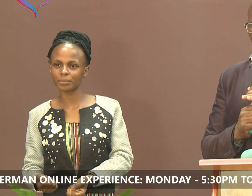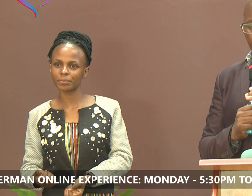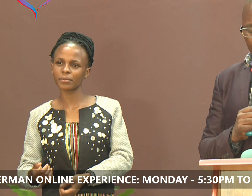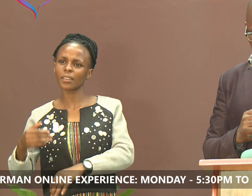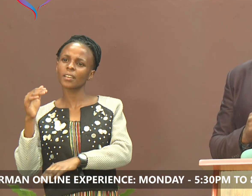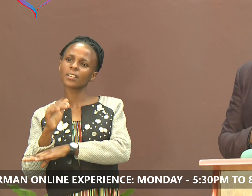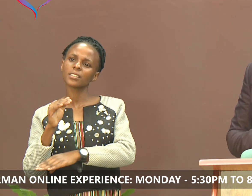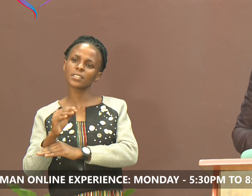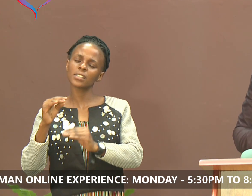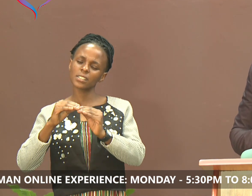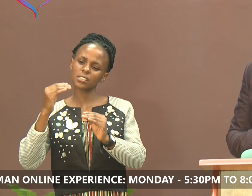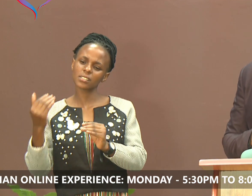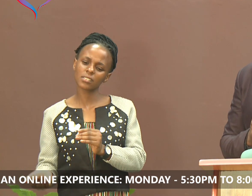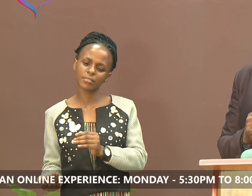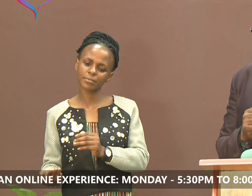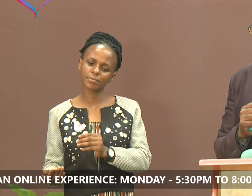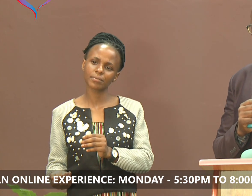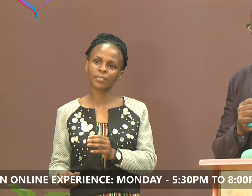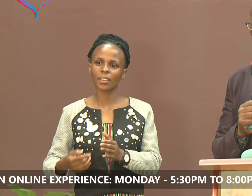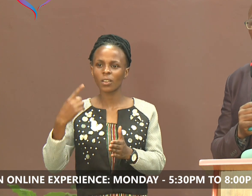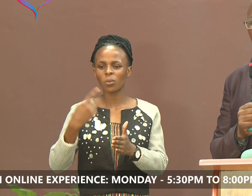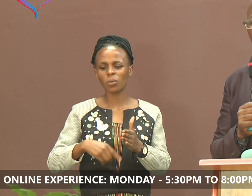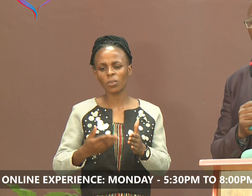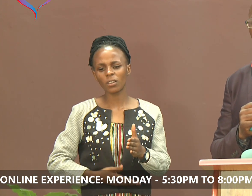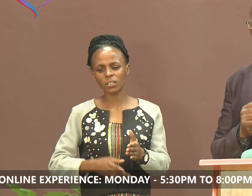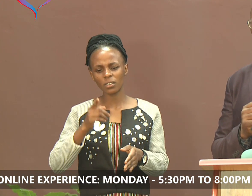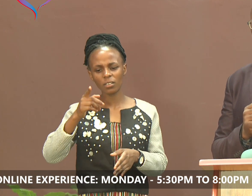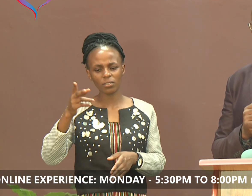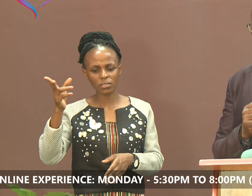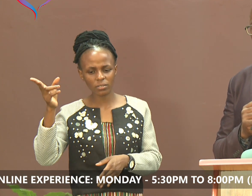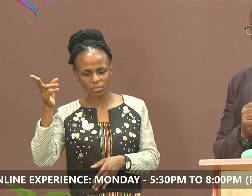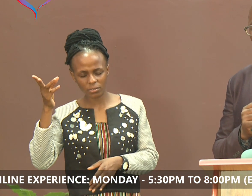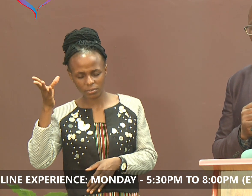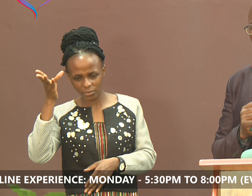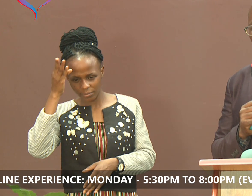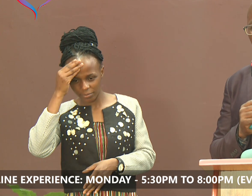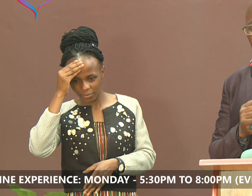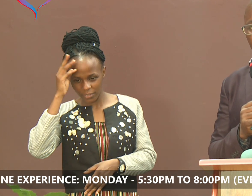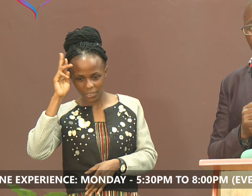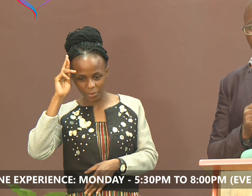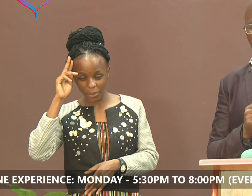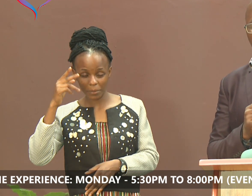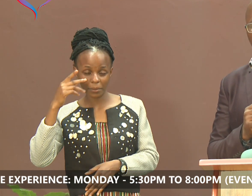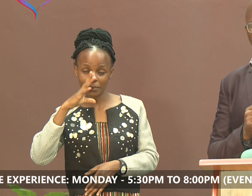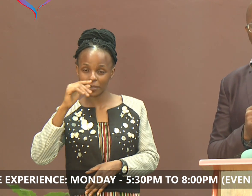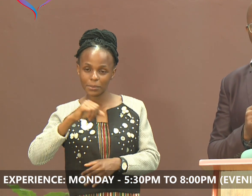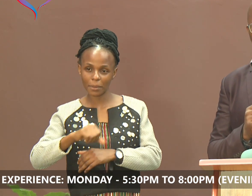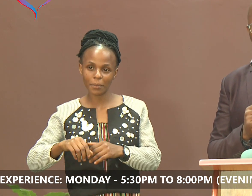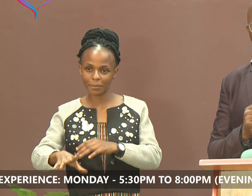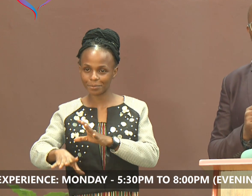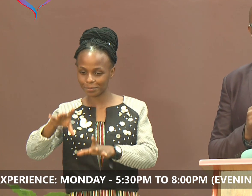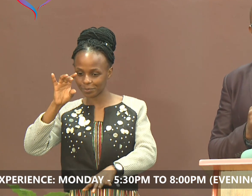asked her son. Nabuza mutabanyiwe. What have you learned? Tichicho ize. Remember, I'm talking about selective listening.